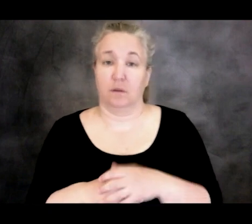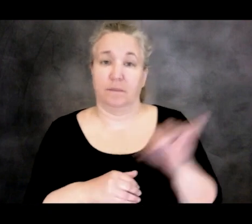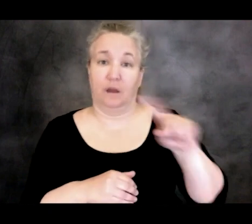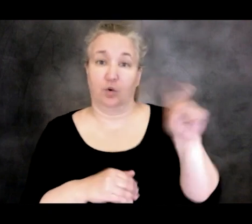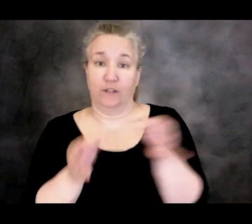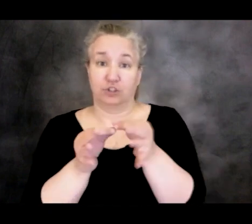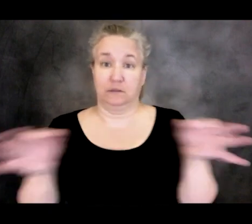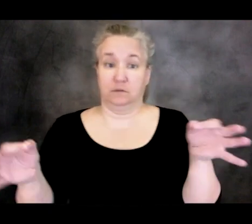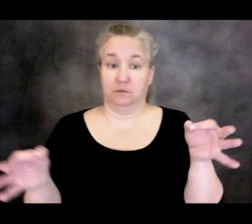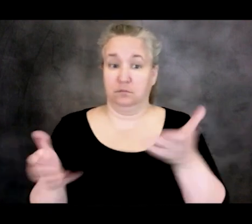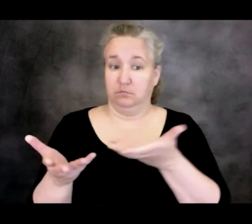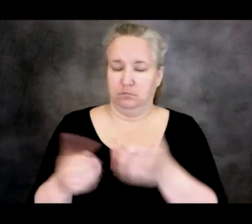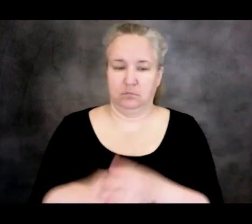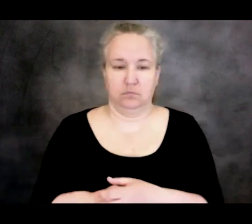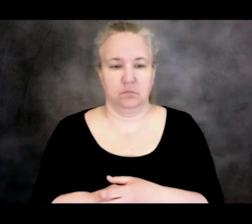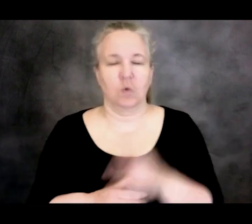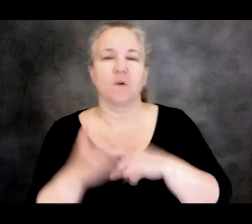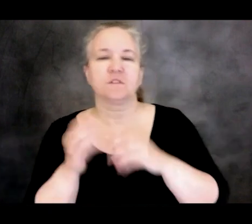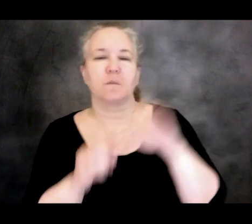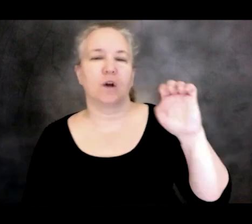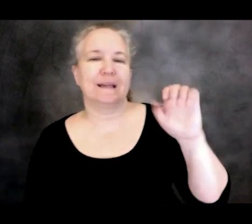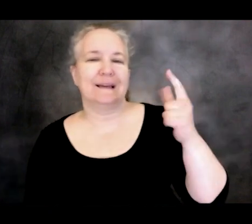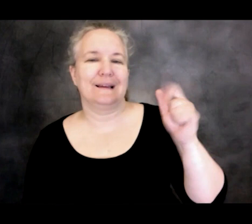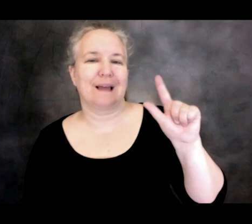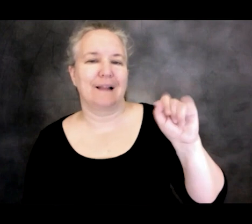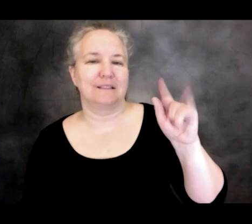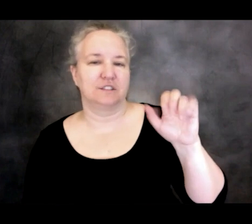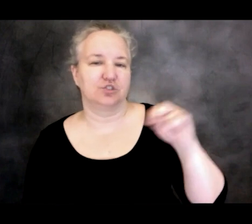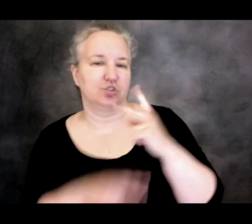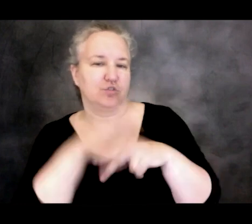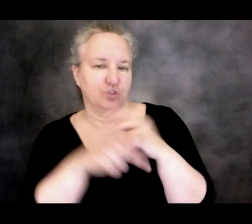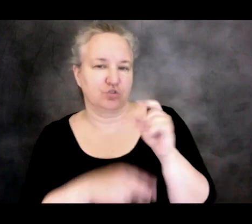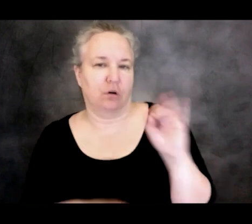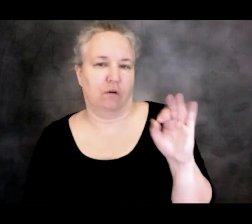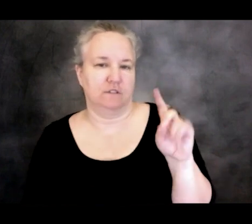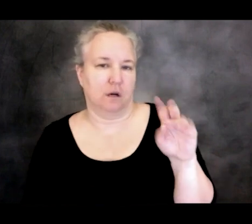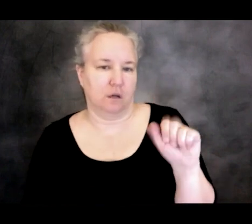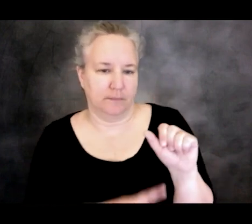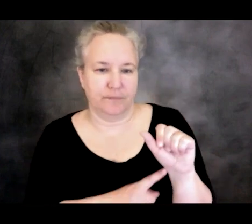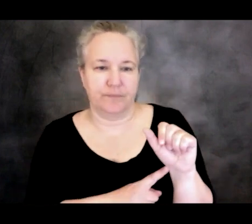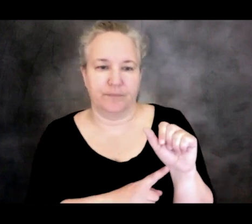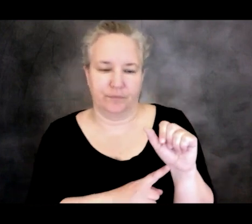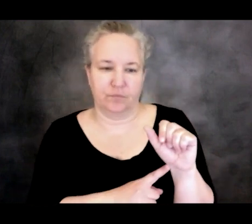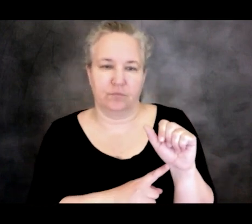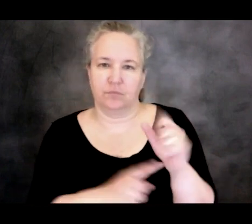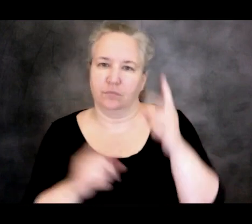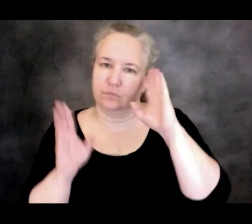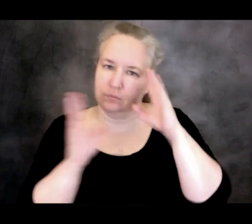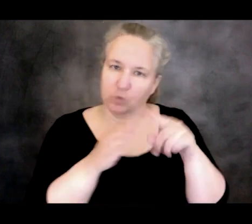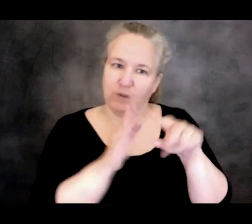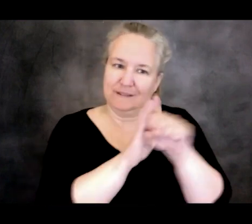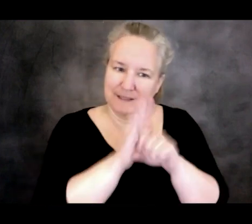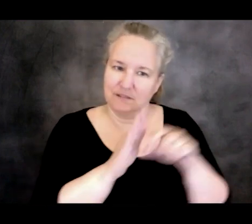asks, though, what is a more egalitarian version of DACA, which both caters to the state's